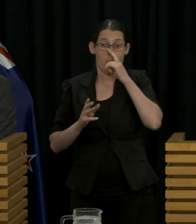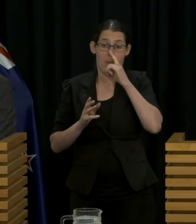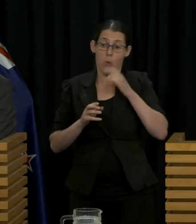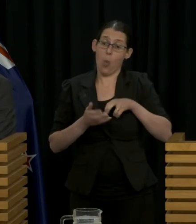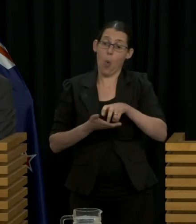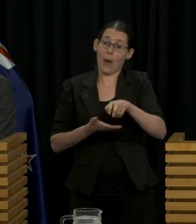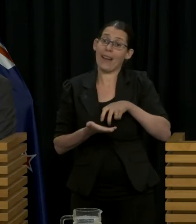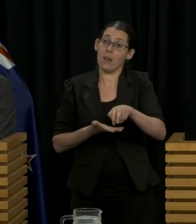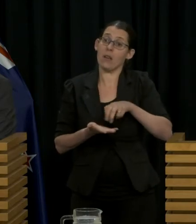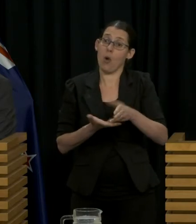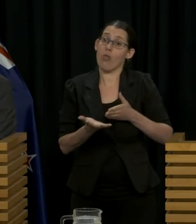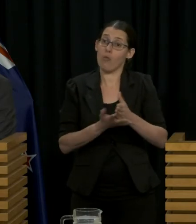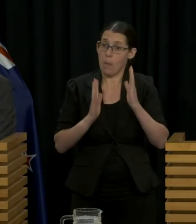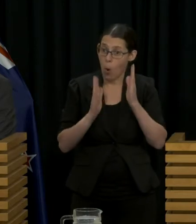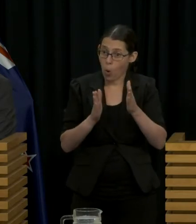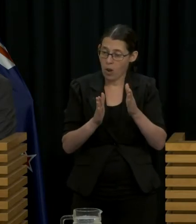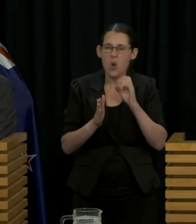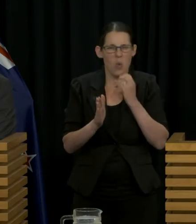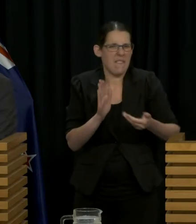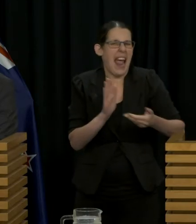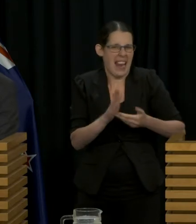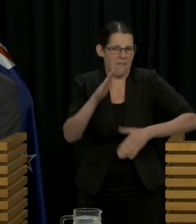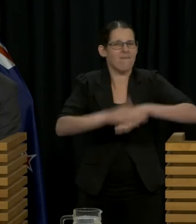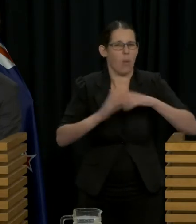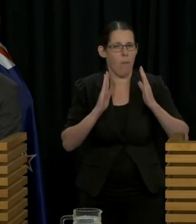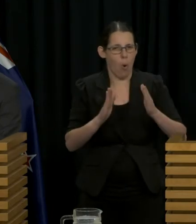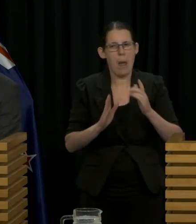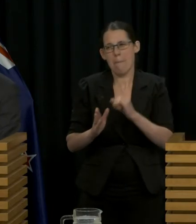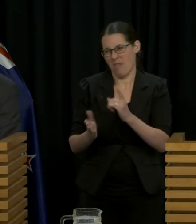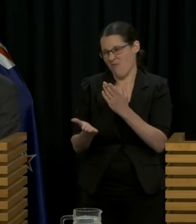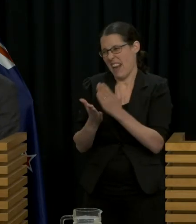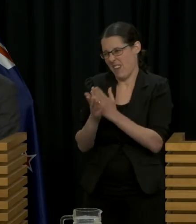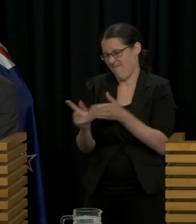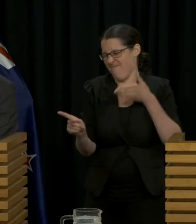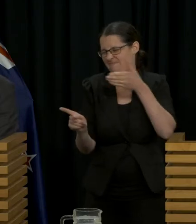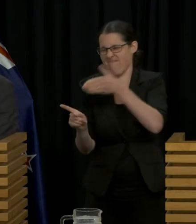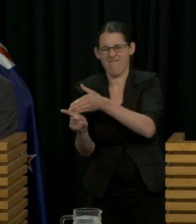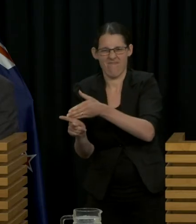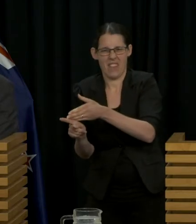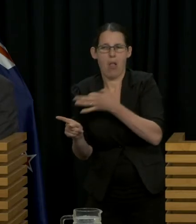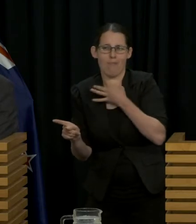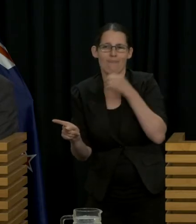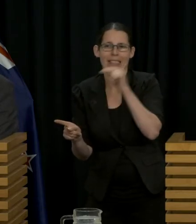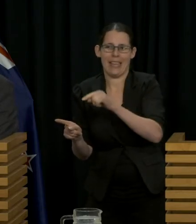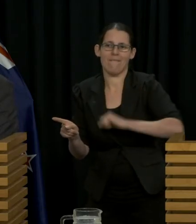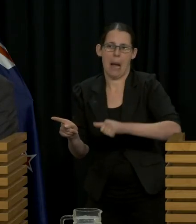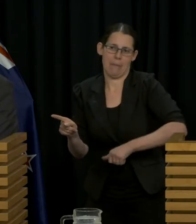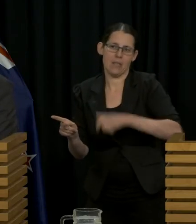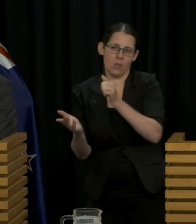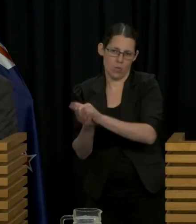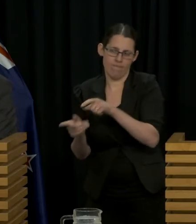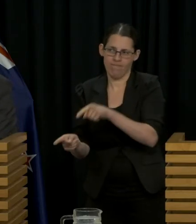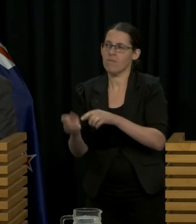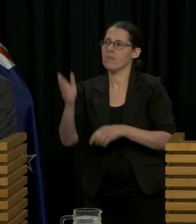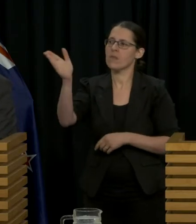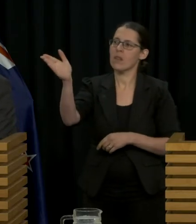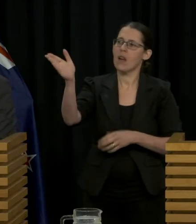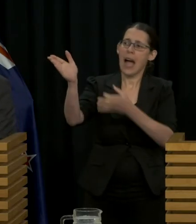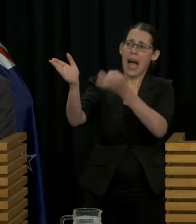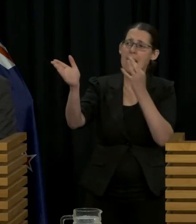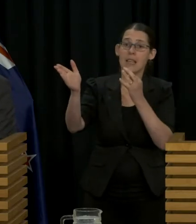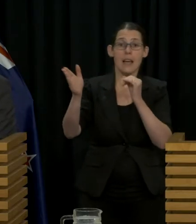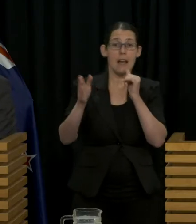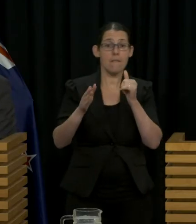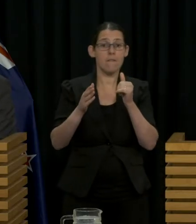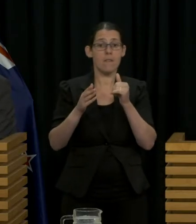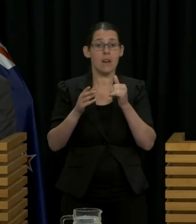the Farmers store at least for a period of time. Audrey. Hey Minister, just quickly on any alert level changes, will it be the Prime Minister still to announce any